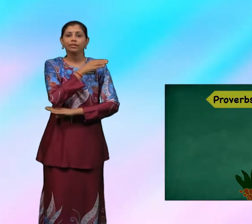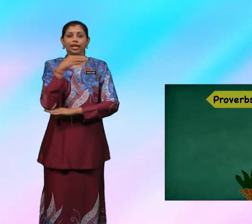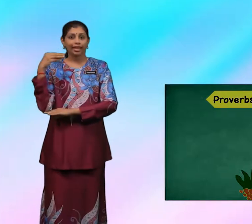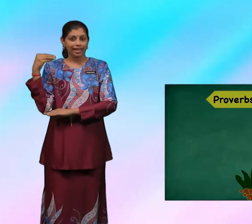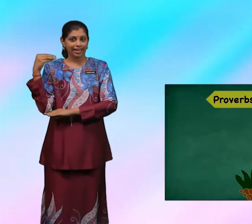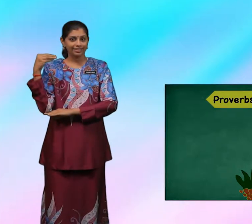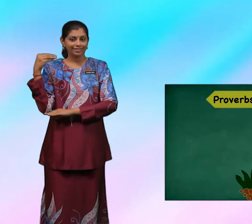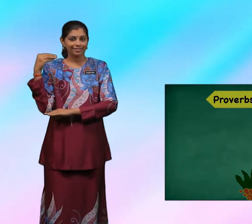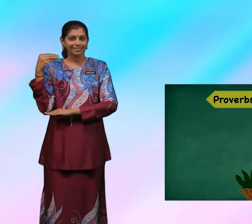and